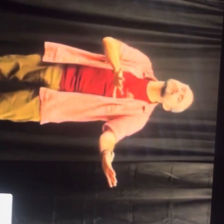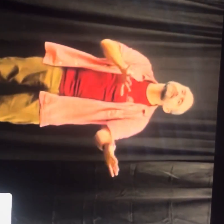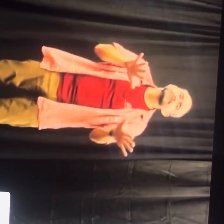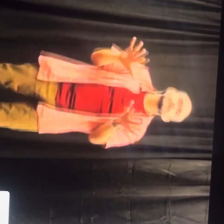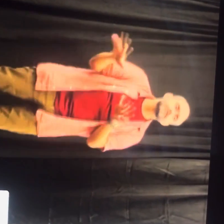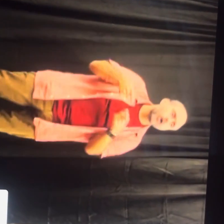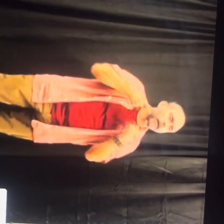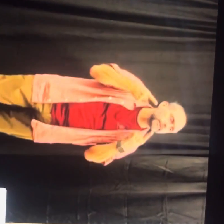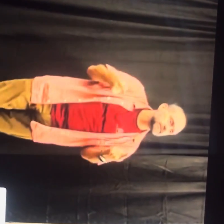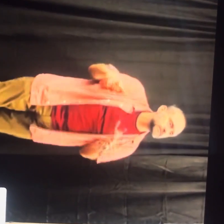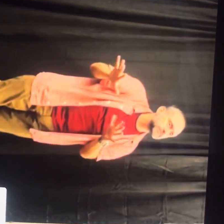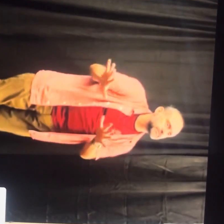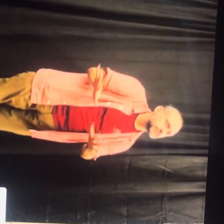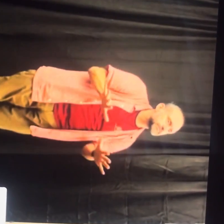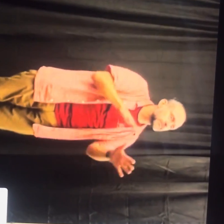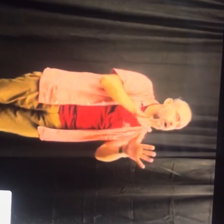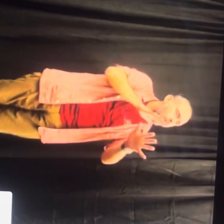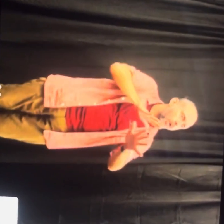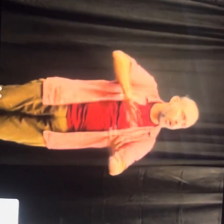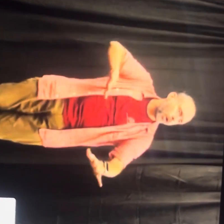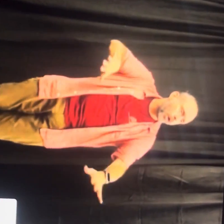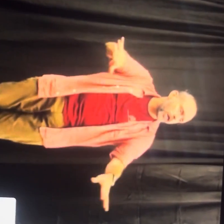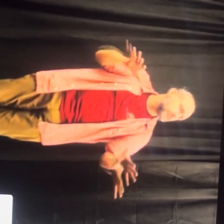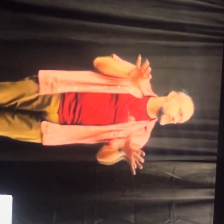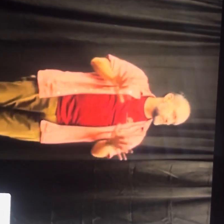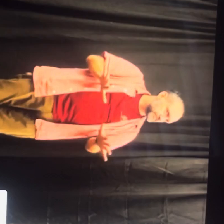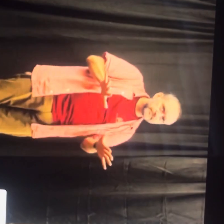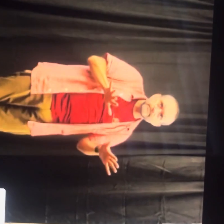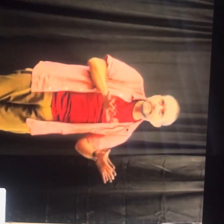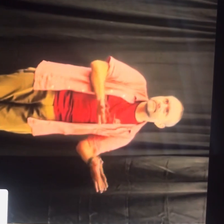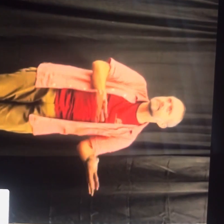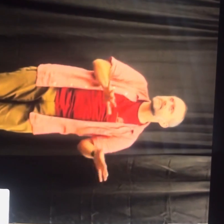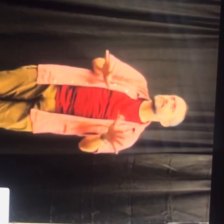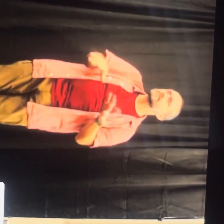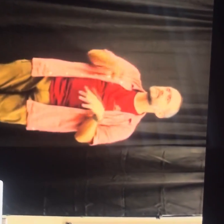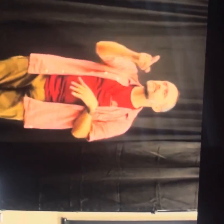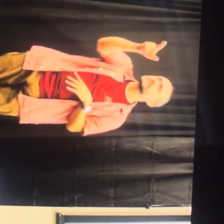of emotions. Someone else says calm and relaxed. Quiet.